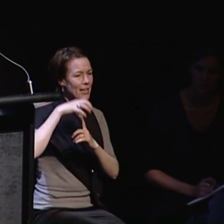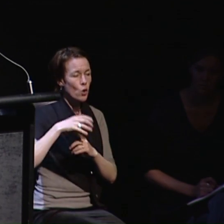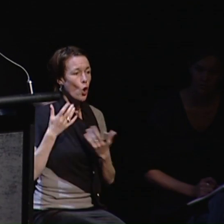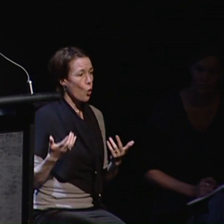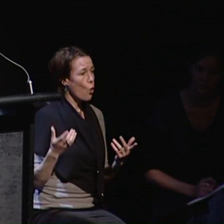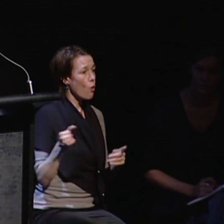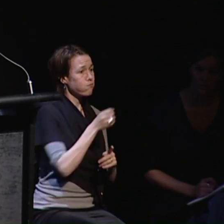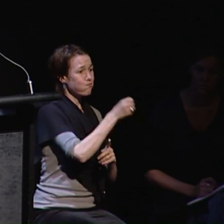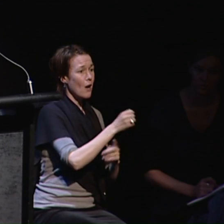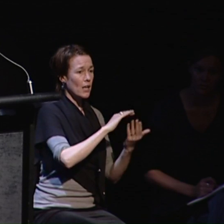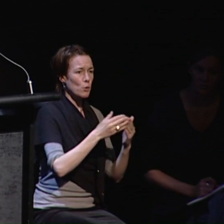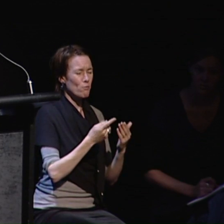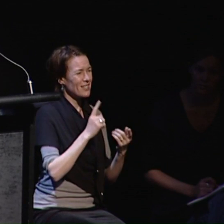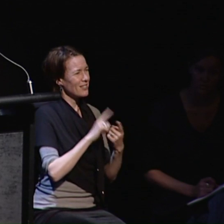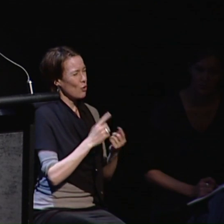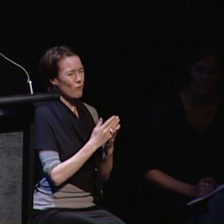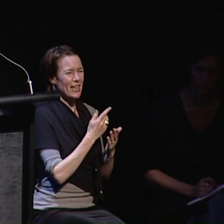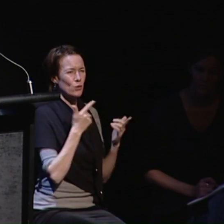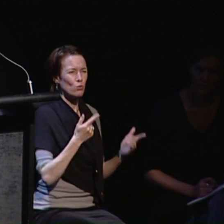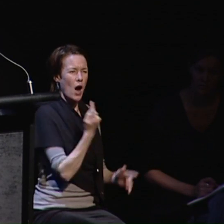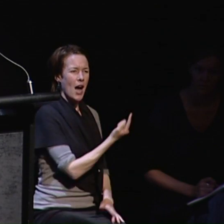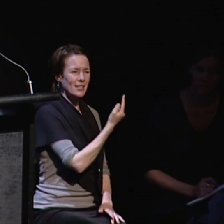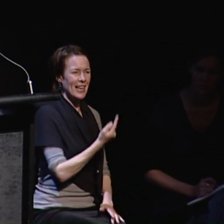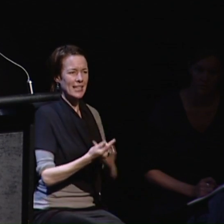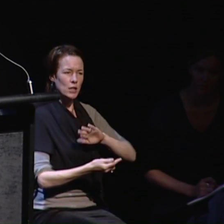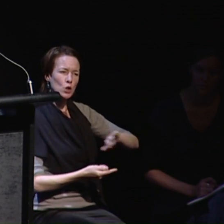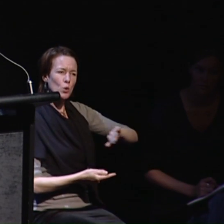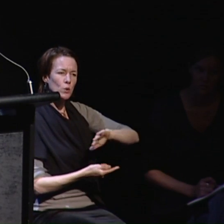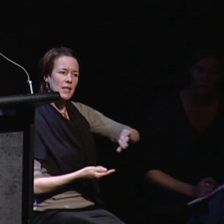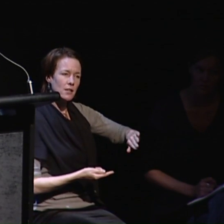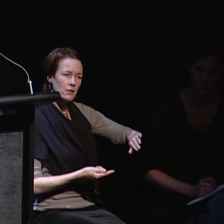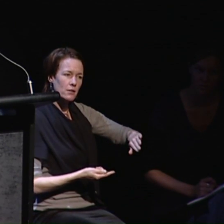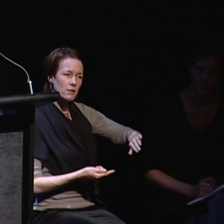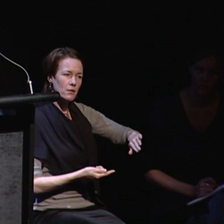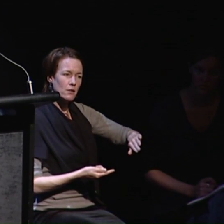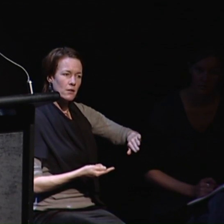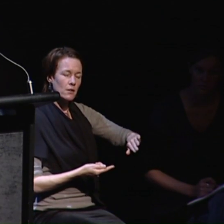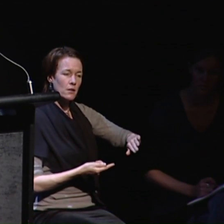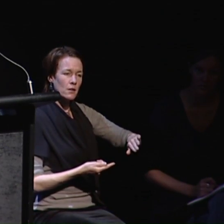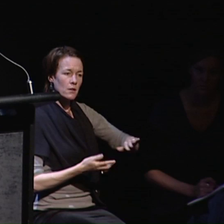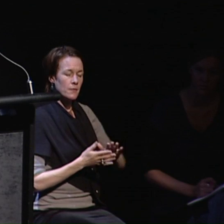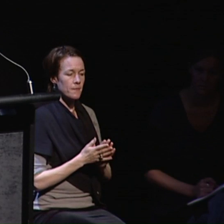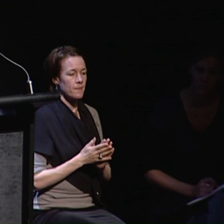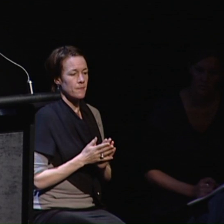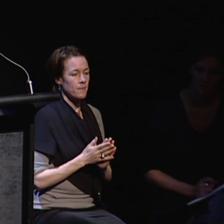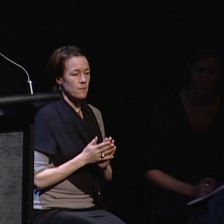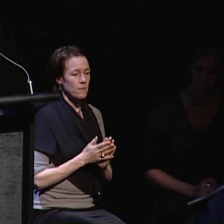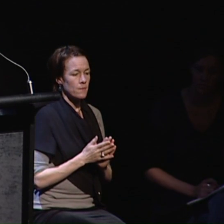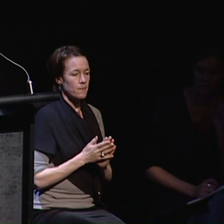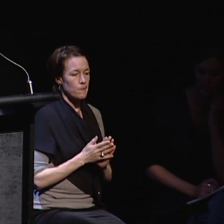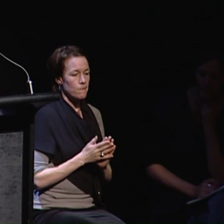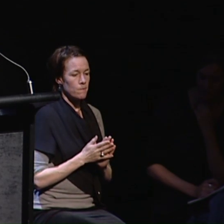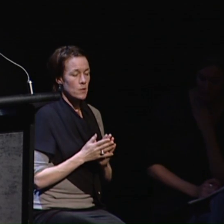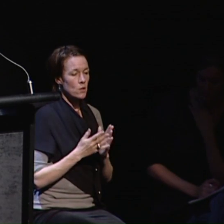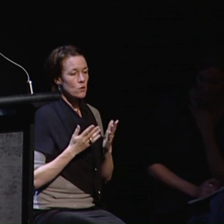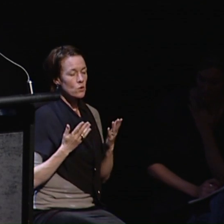in the community but continue to be isolated and excluded. And we wanted to be able to identify what some of